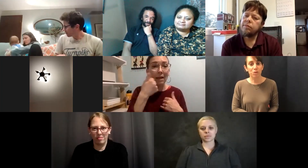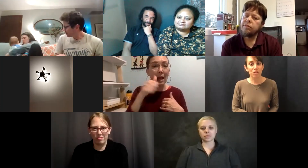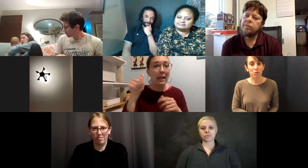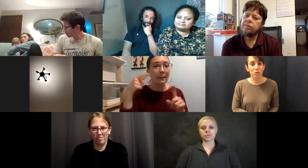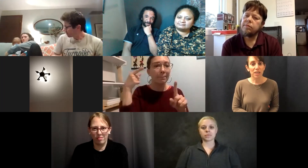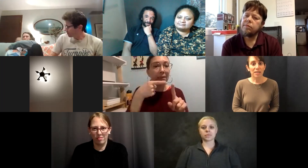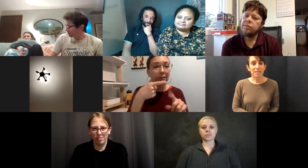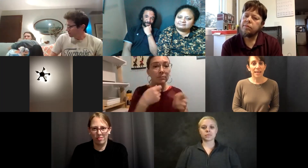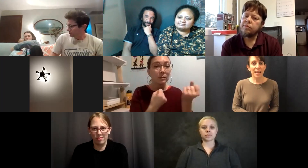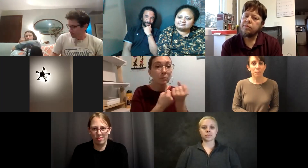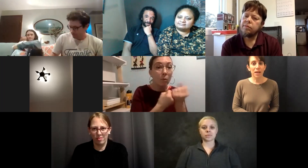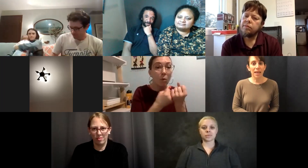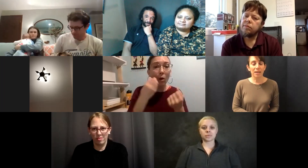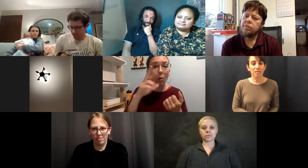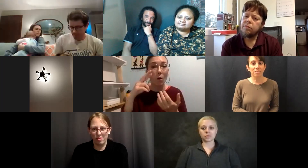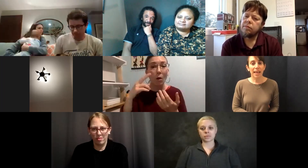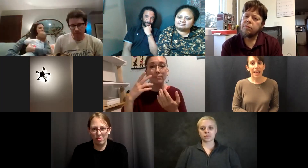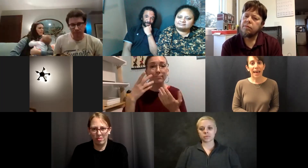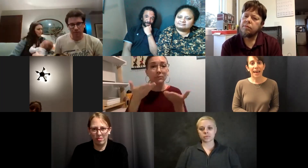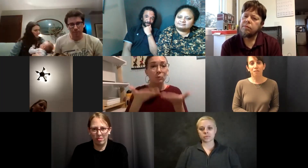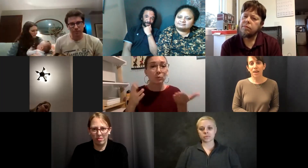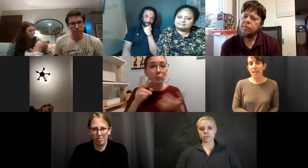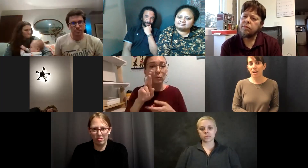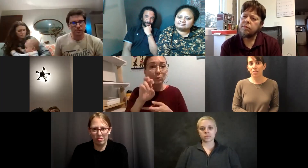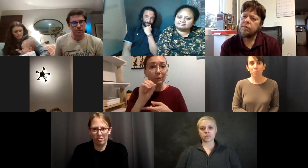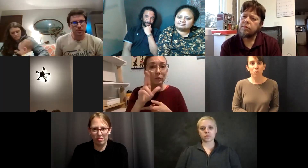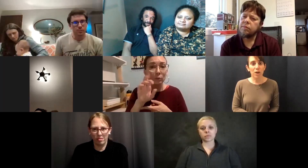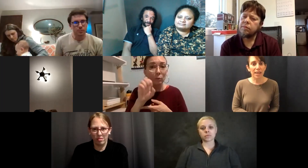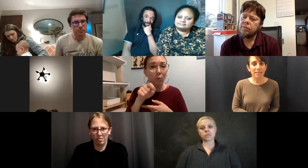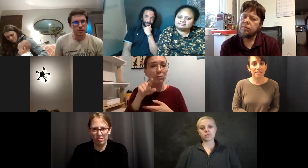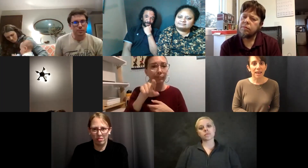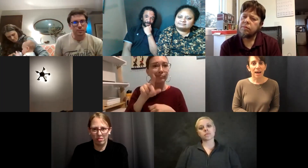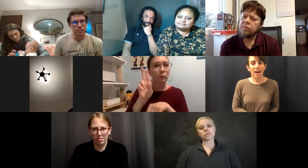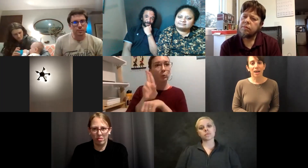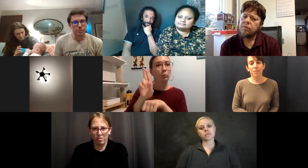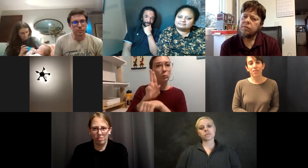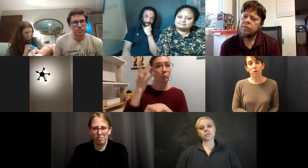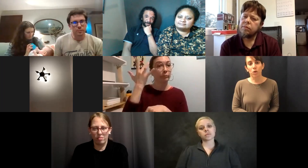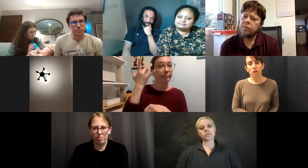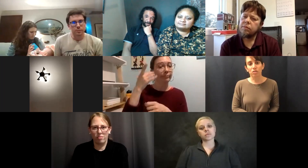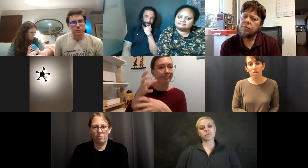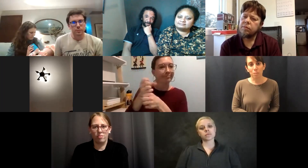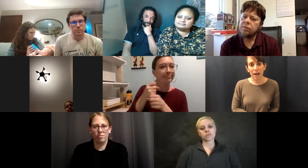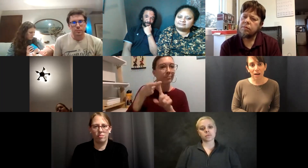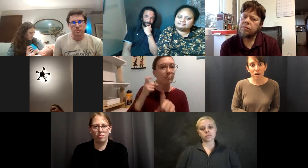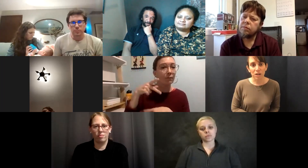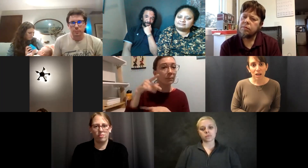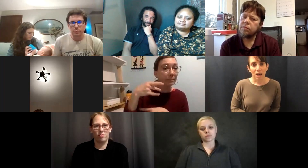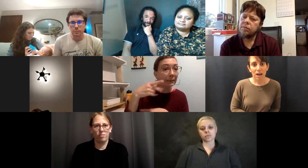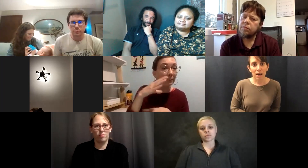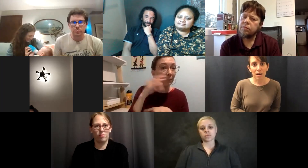Rosen Preschool. Does anybody else have any other points that they want to talk